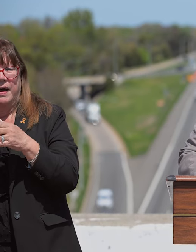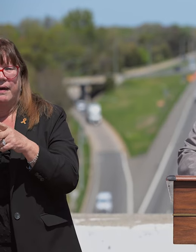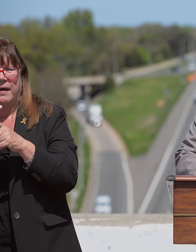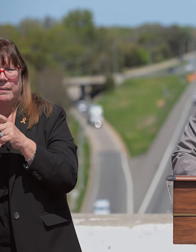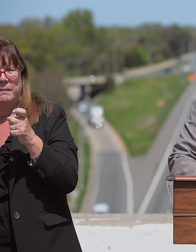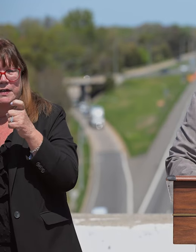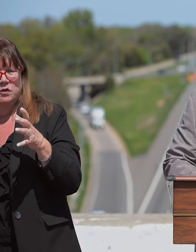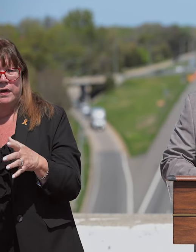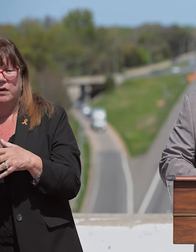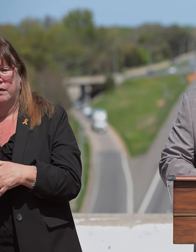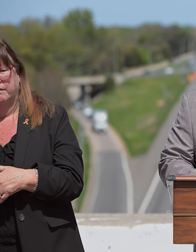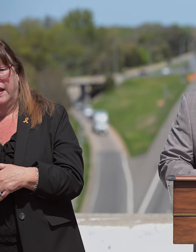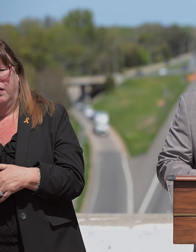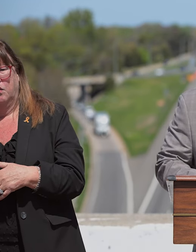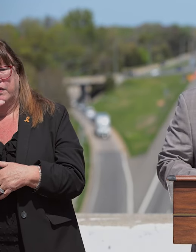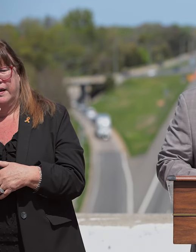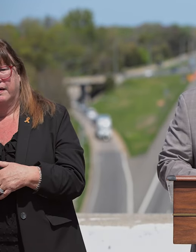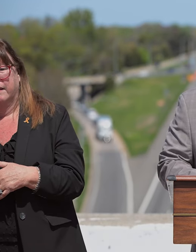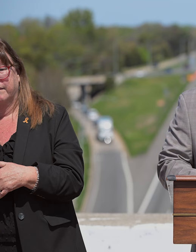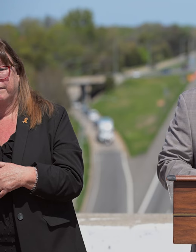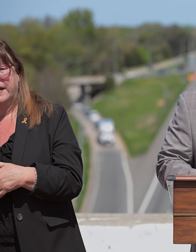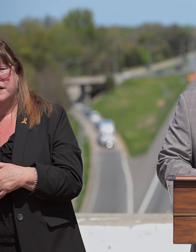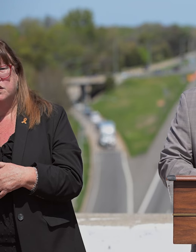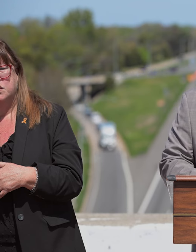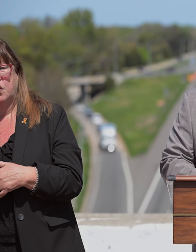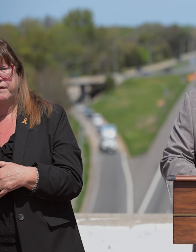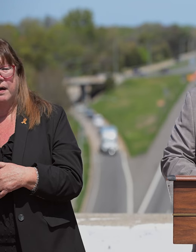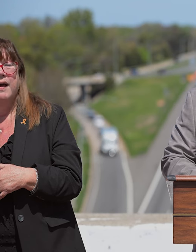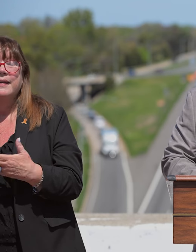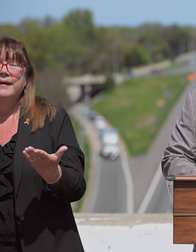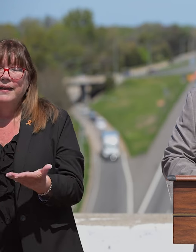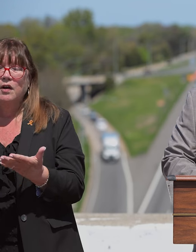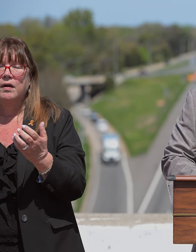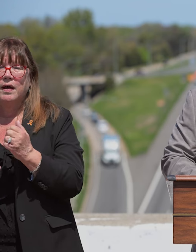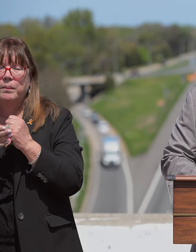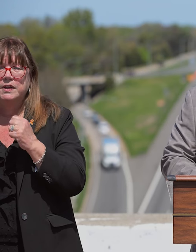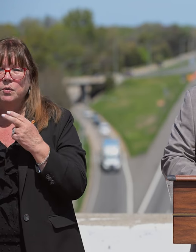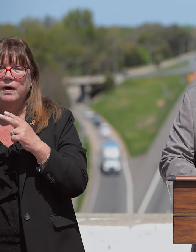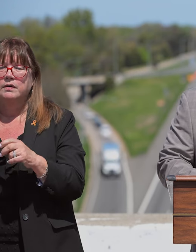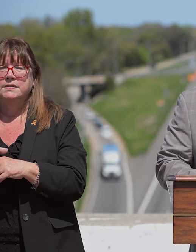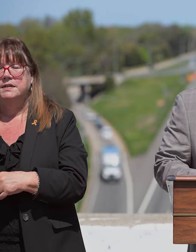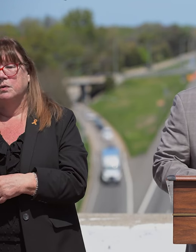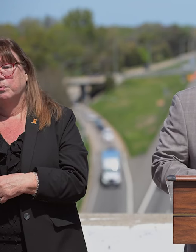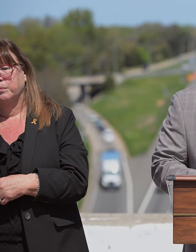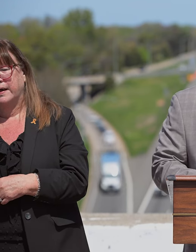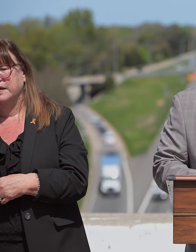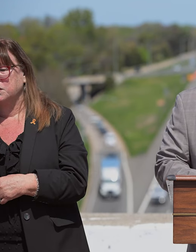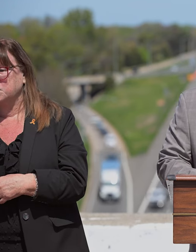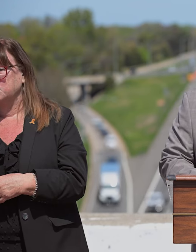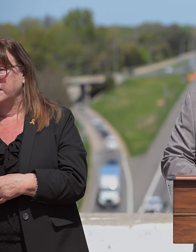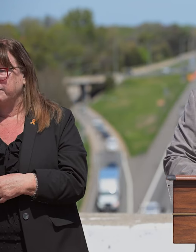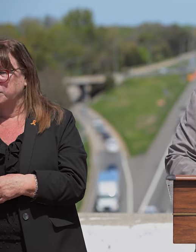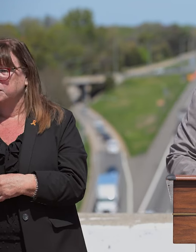Valeria Remezova, and also here helping to honor this occasion is Breck Jeffers, the Division's Safety